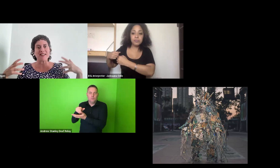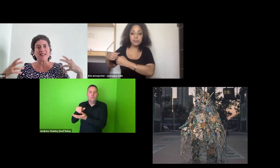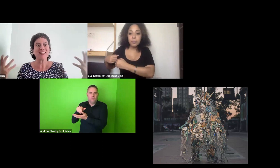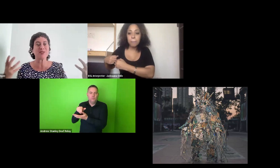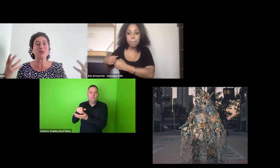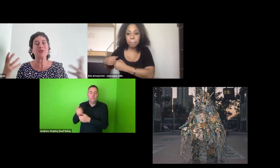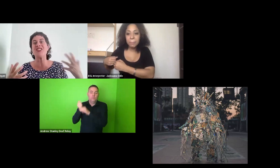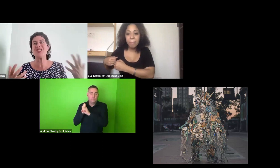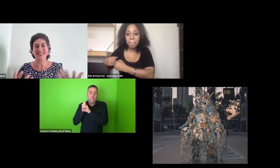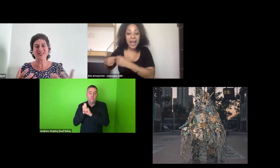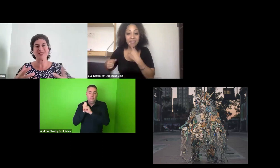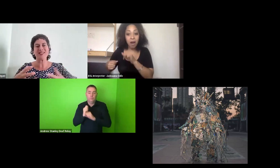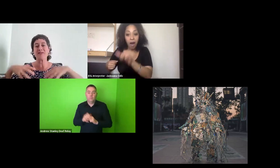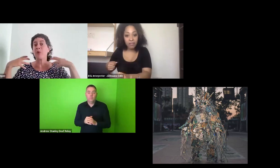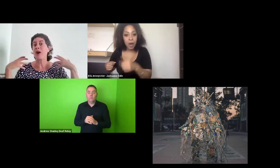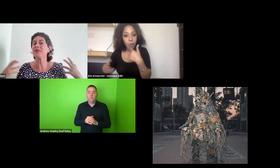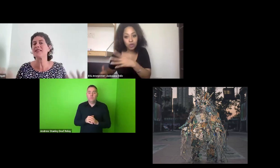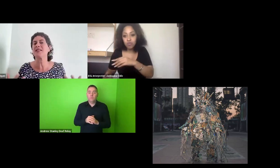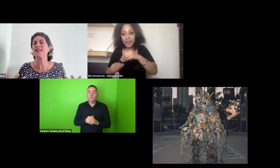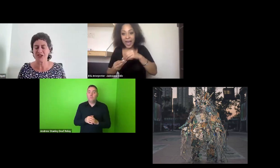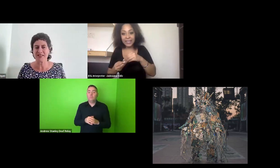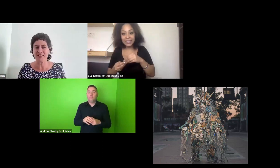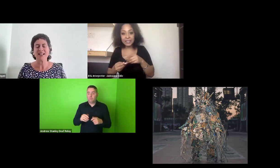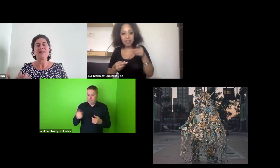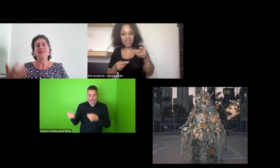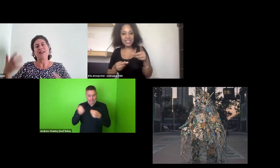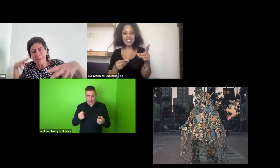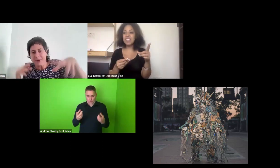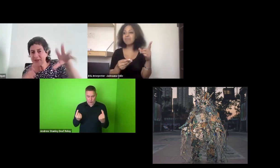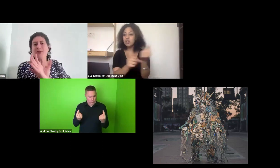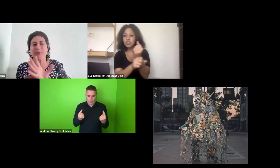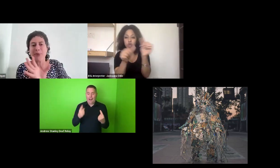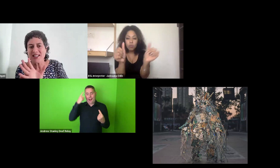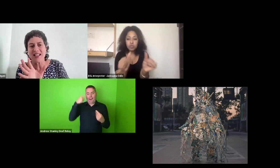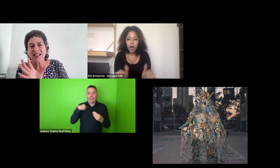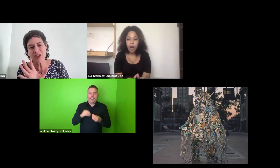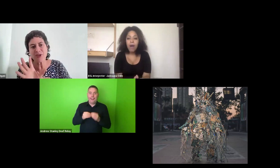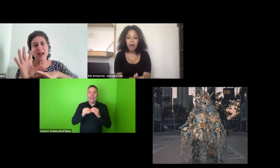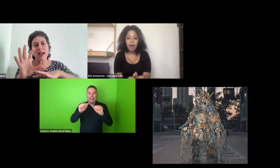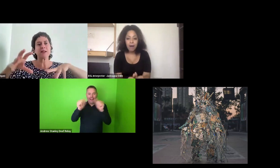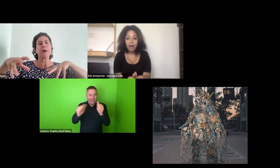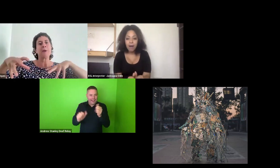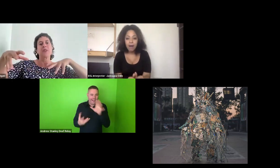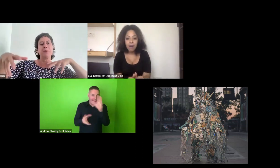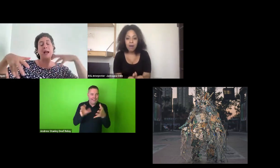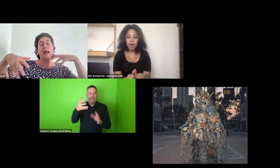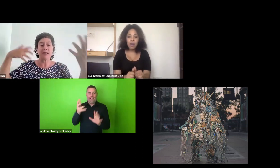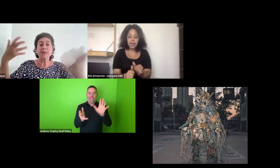sometimes fantastical creatures. So these kind of wearable sculptures that he then puts his own body into